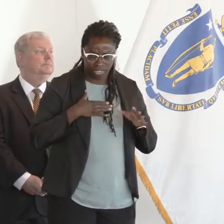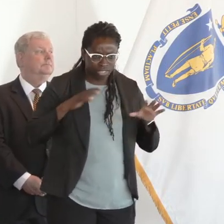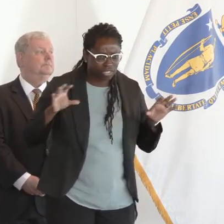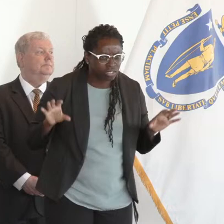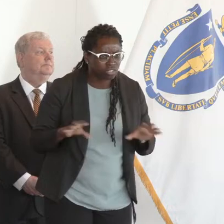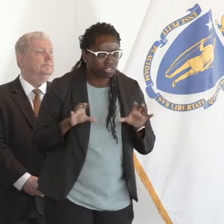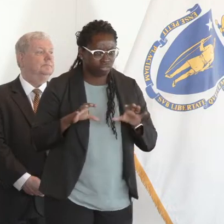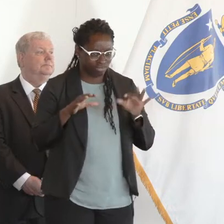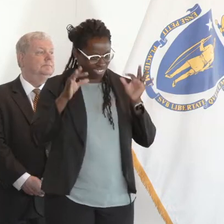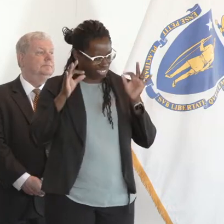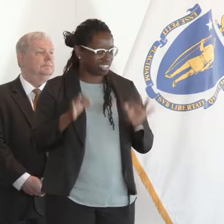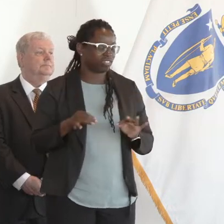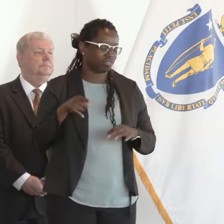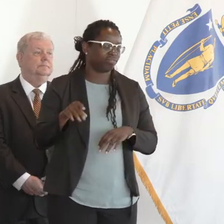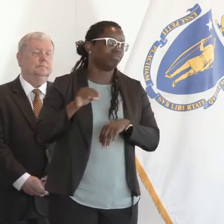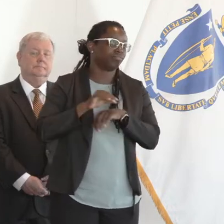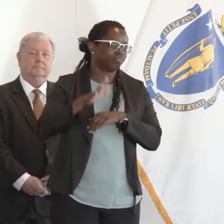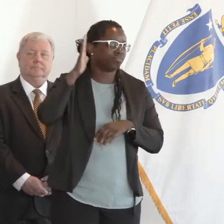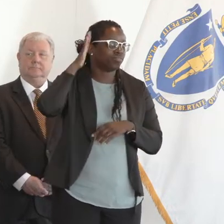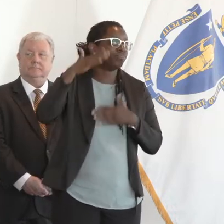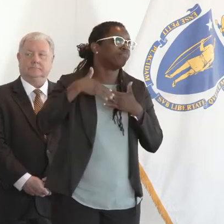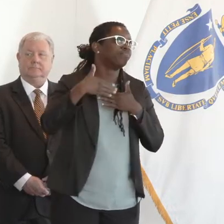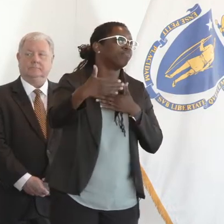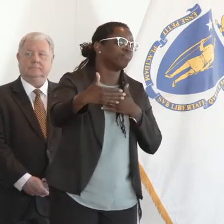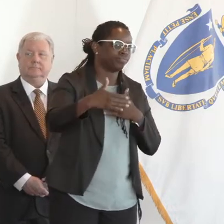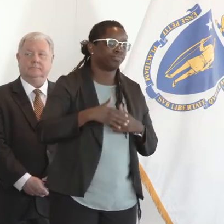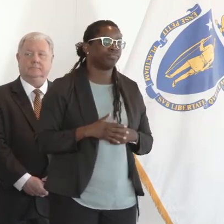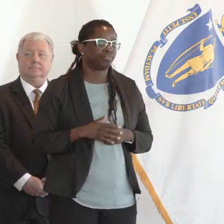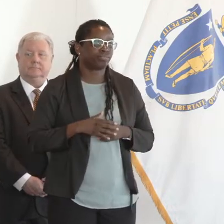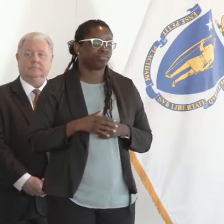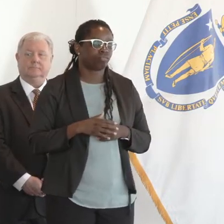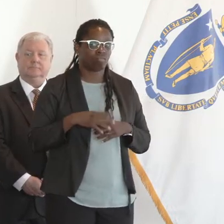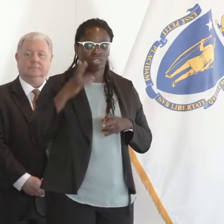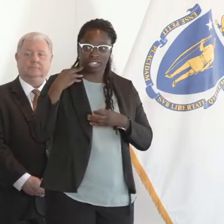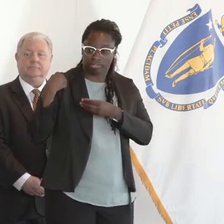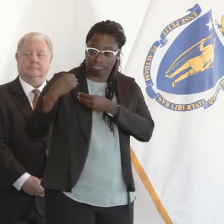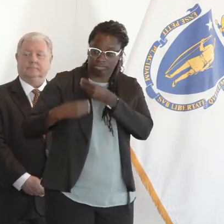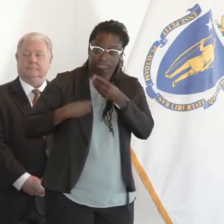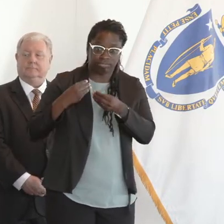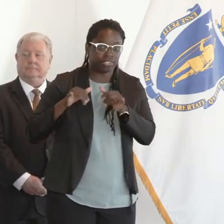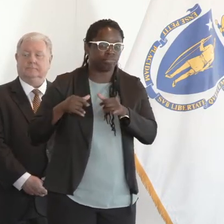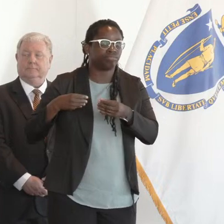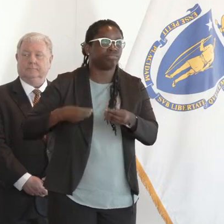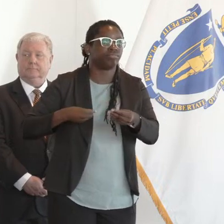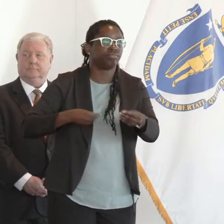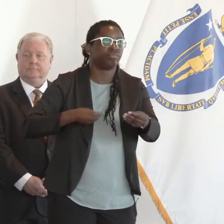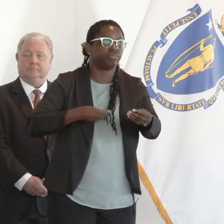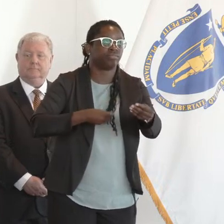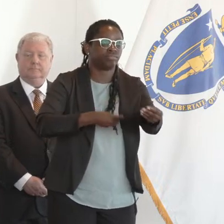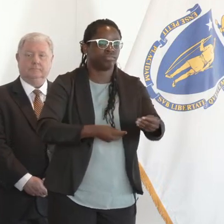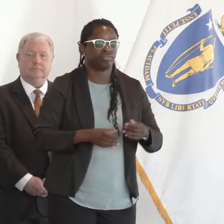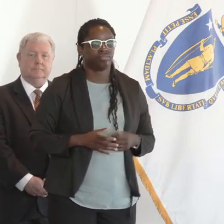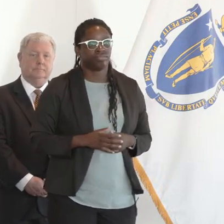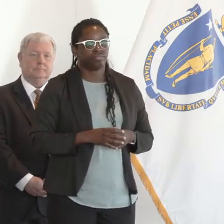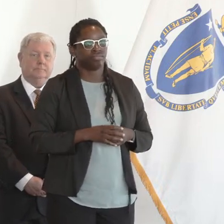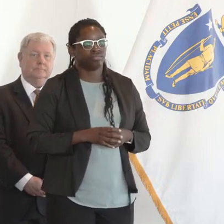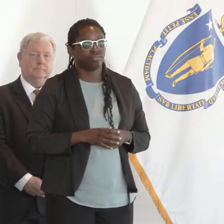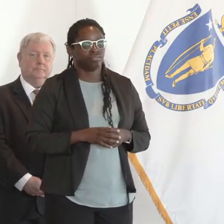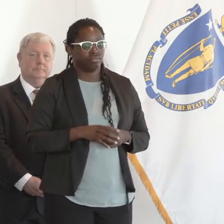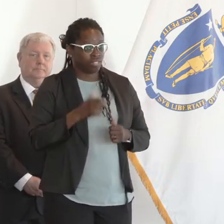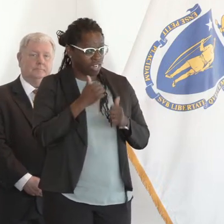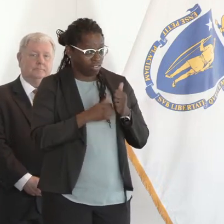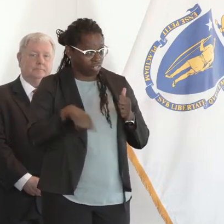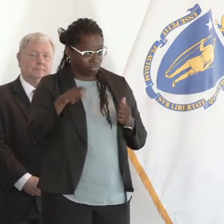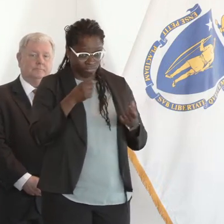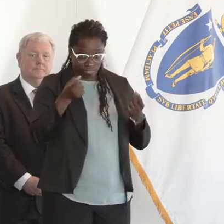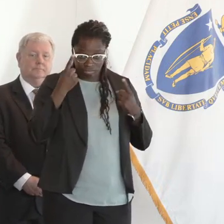the future of our region for generations to come. This is a significant weight for everybody at this table, but one I know